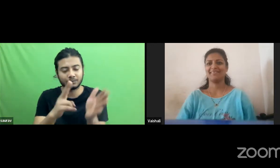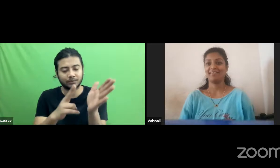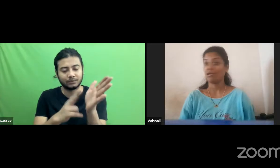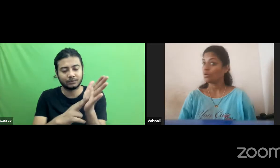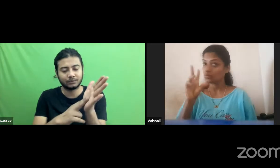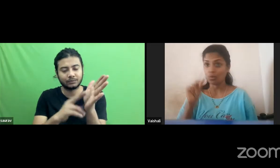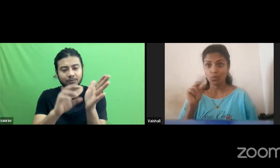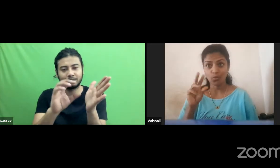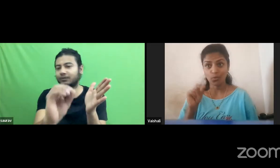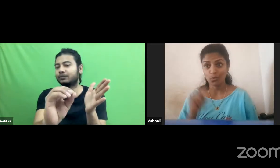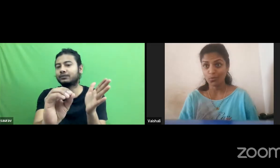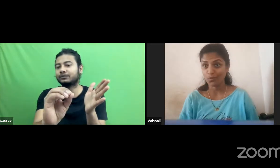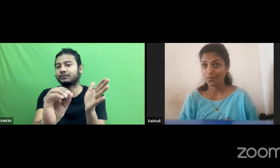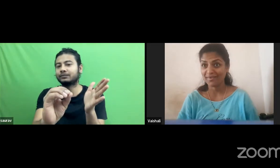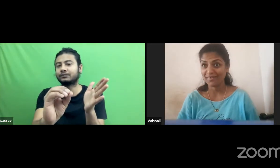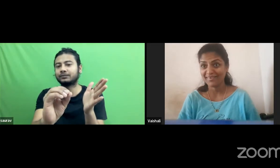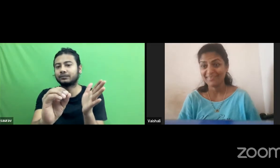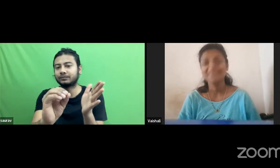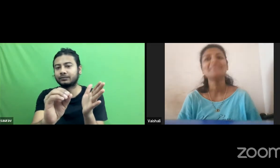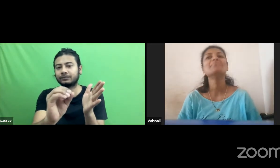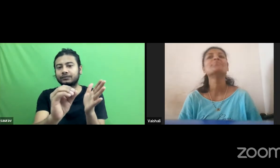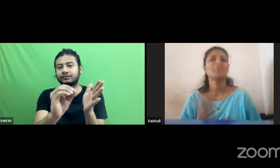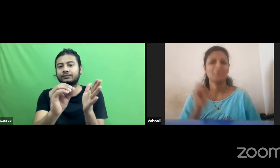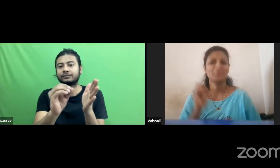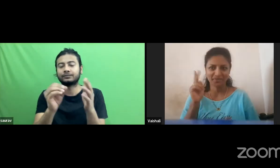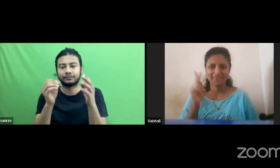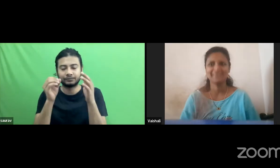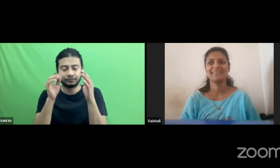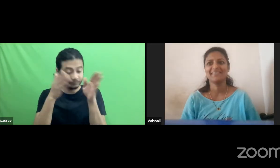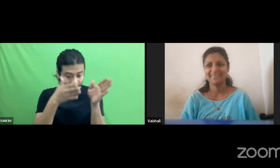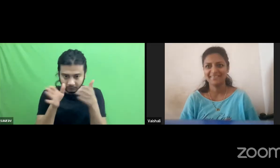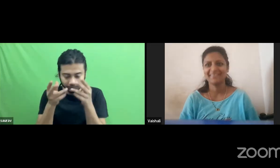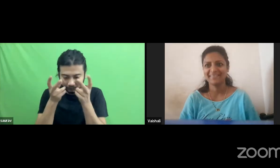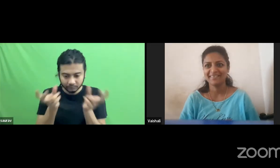be on reading. Chanting means your focus should be only on chanting.